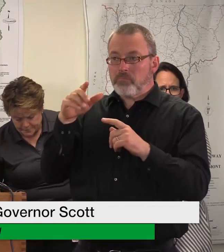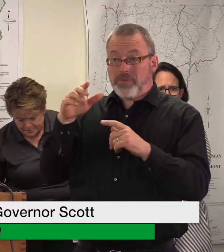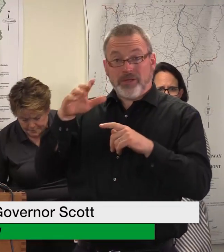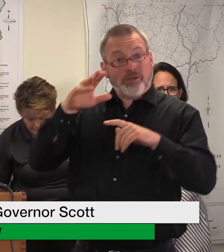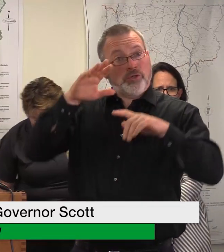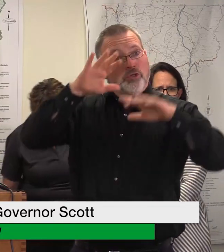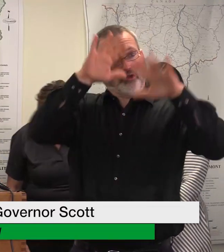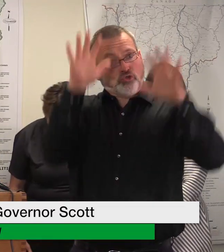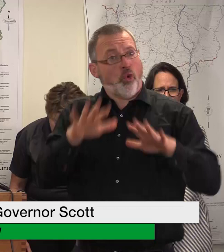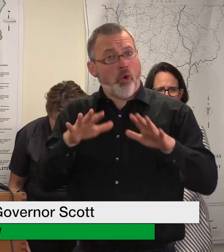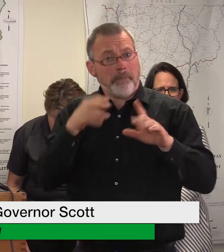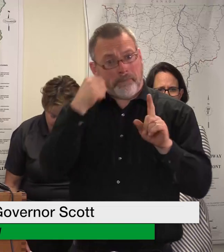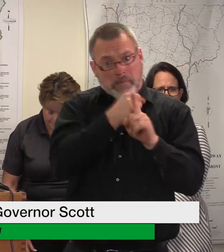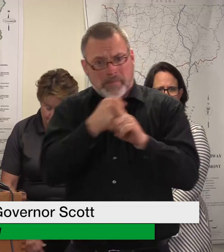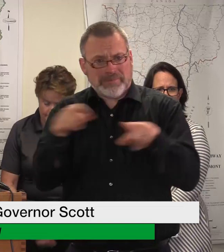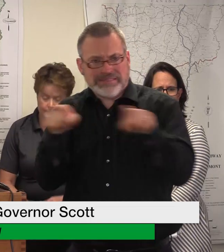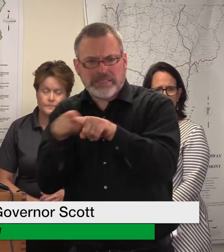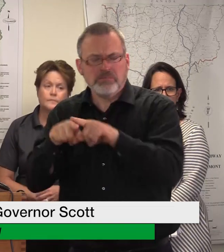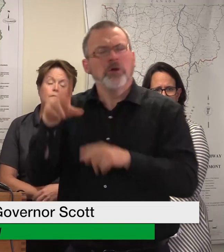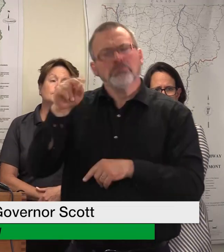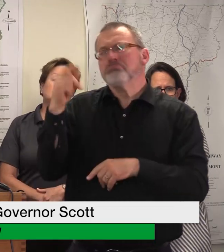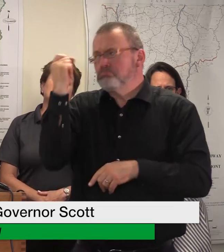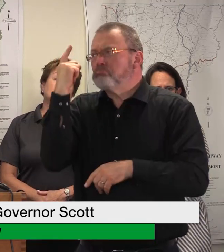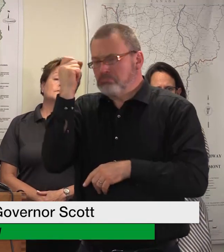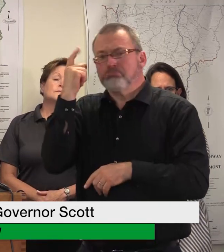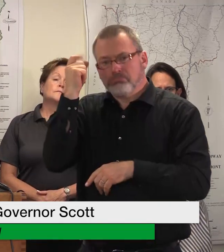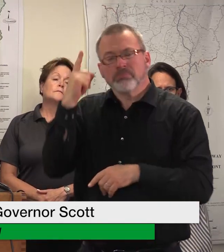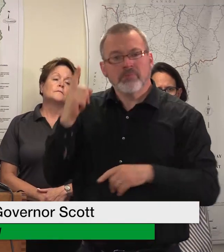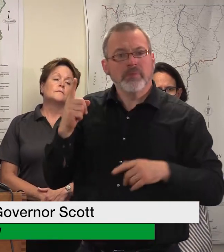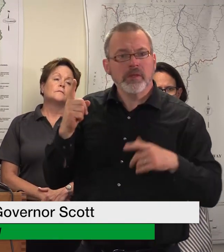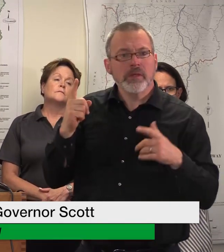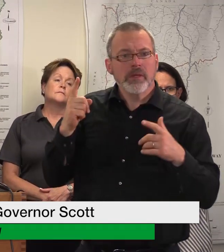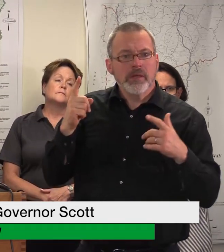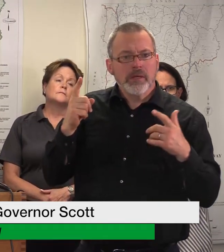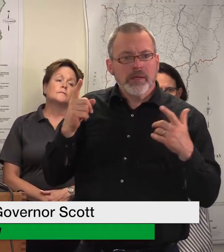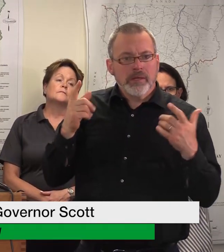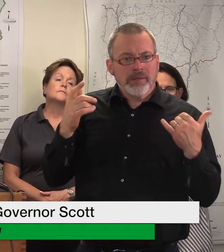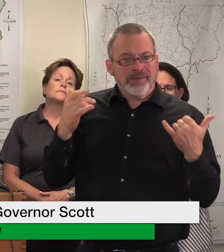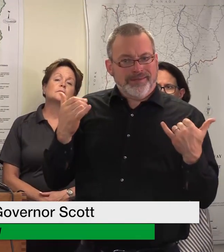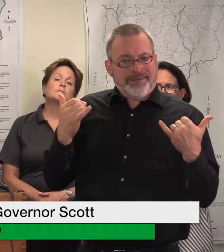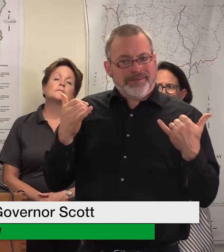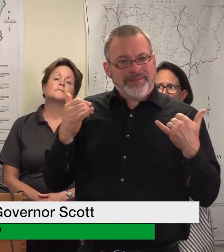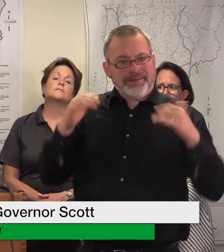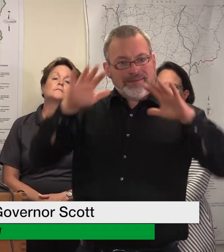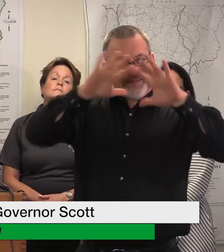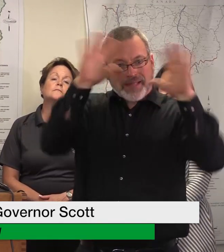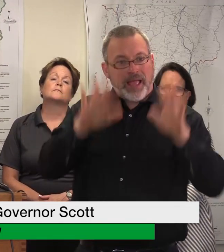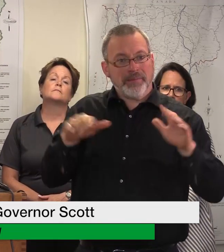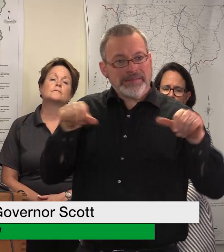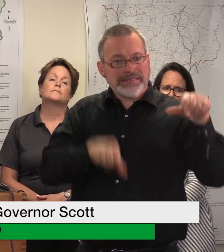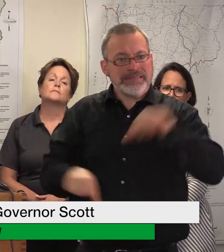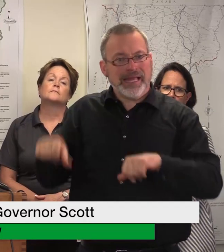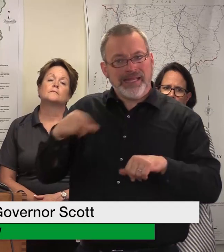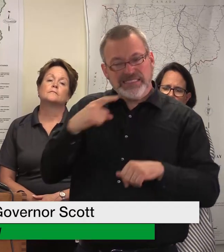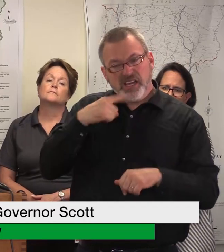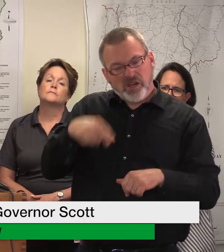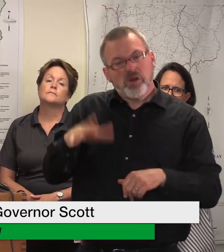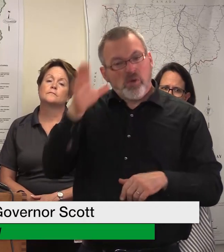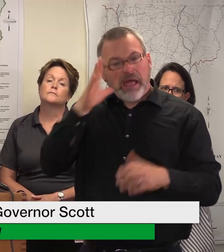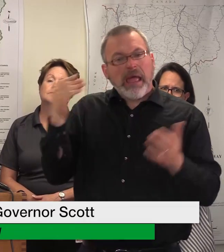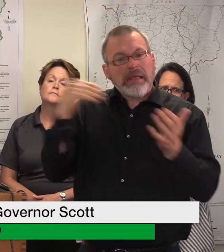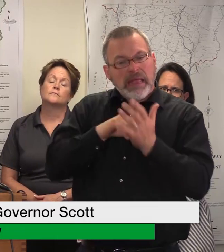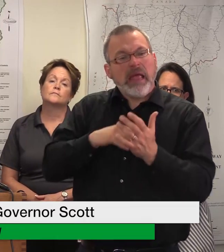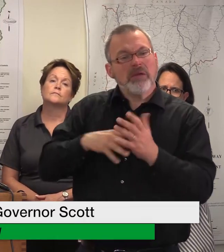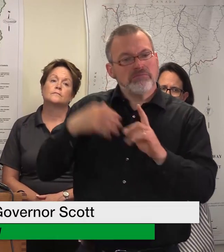downtown Montpelier, but you know, every climate scientist agrees that these sorts of events are going to happen more often. You know, Montpelier